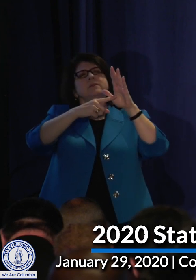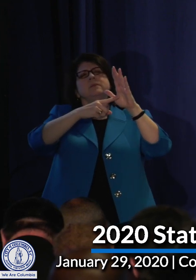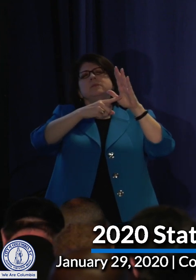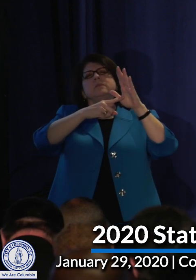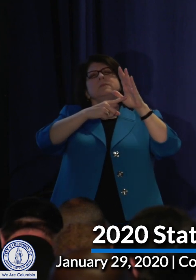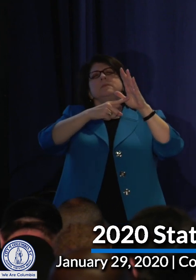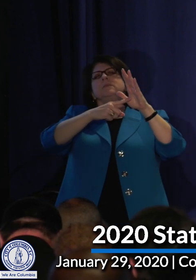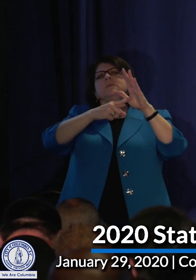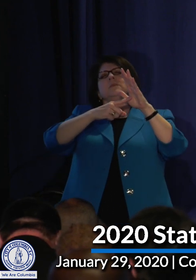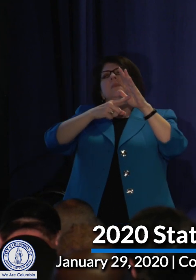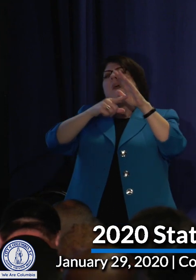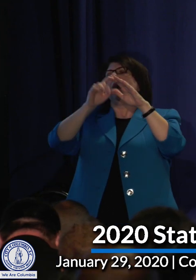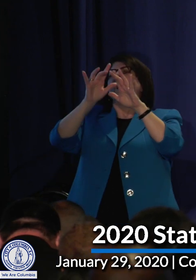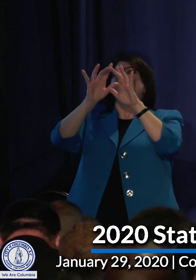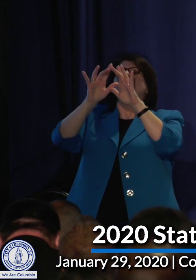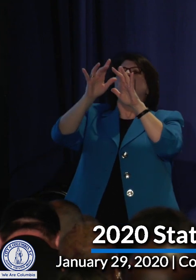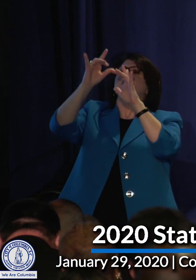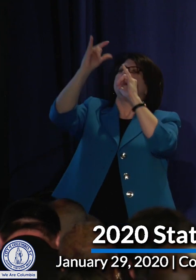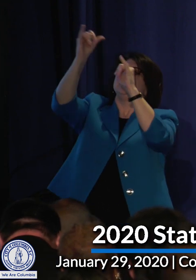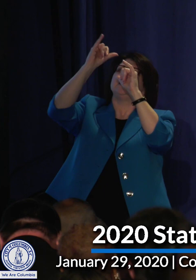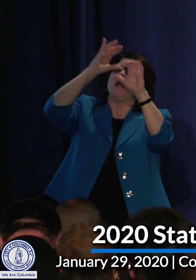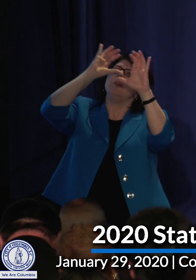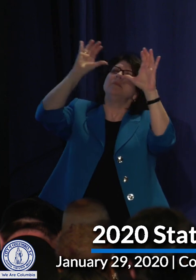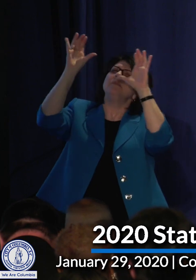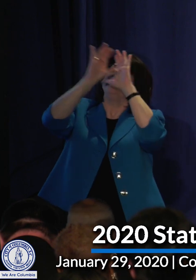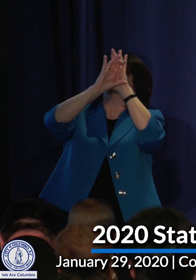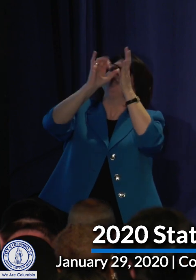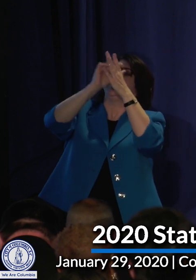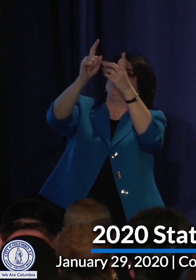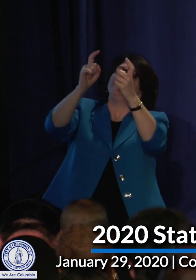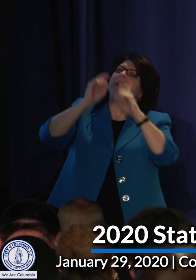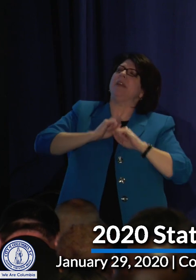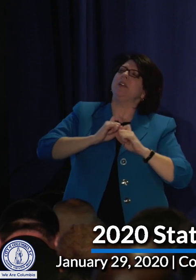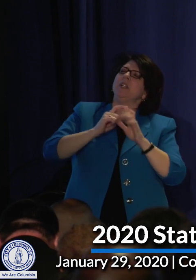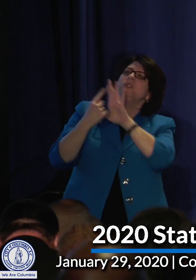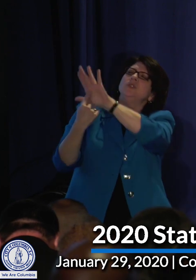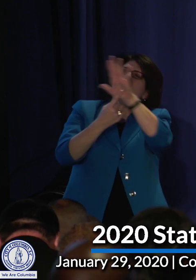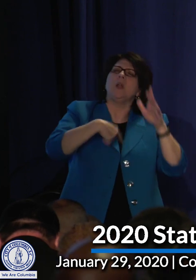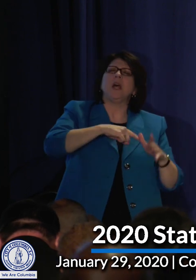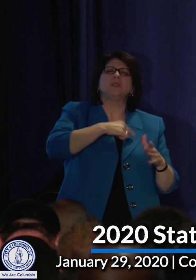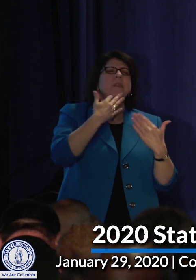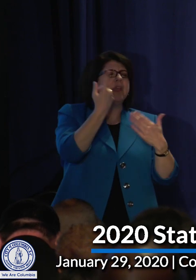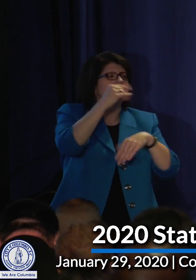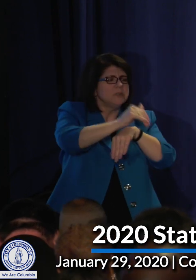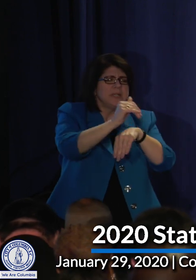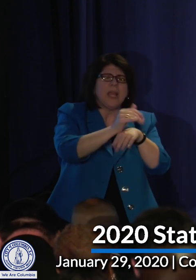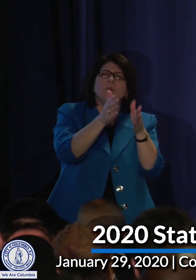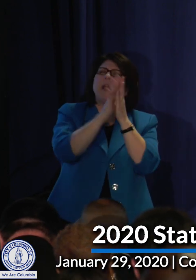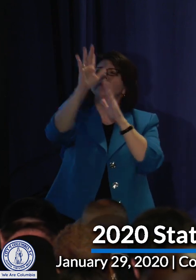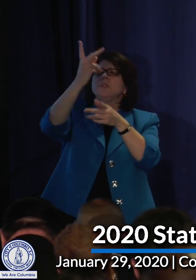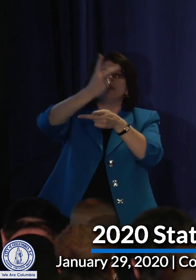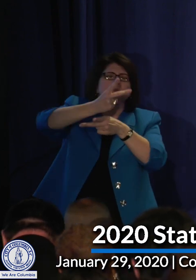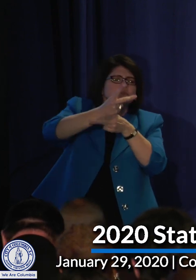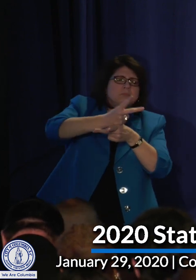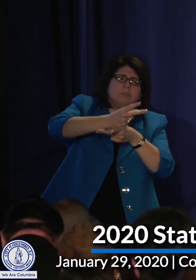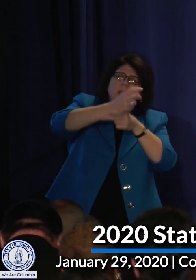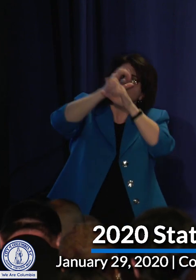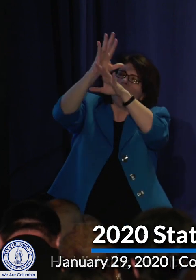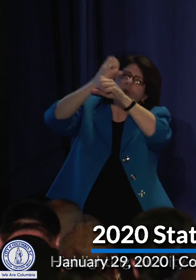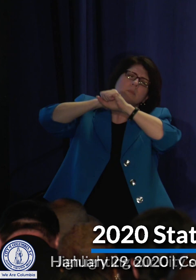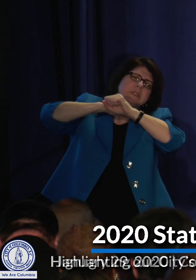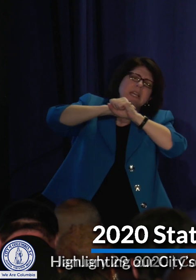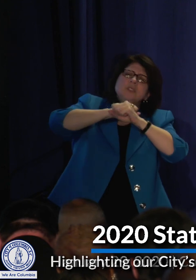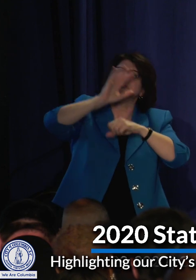mercy that you have offered to us. Father, we thank you for this night, and we do ask for your provision and your